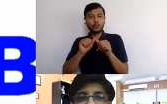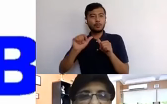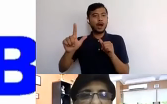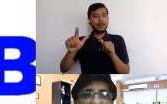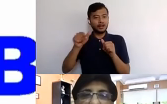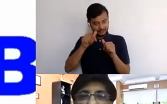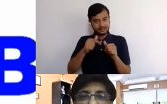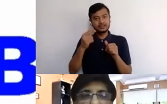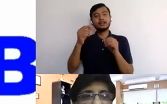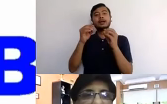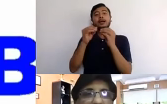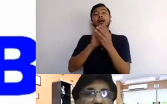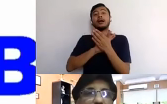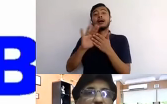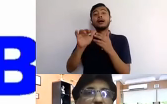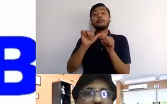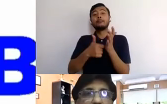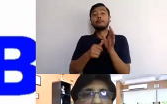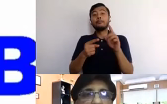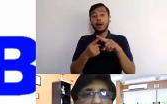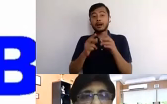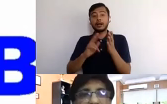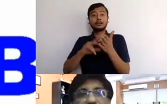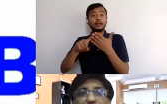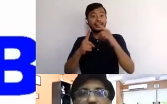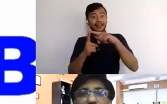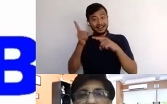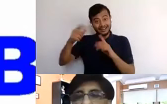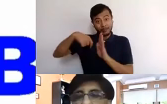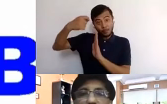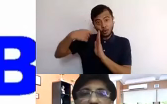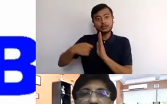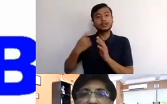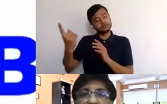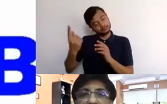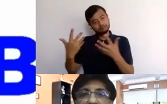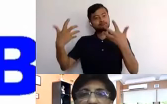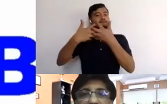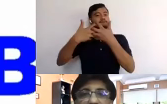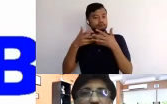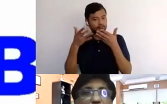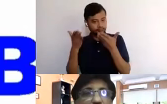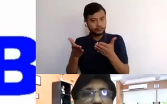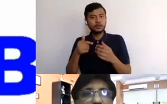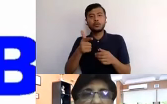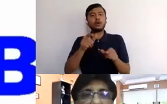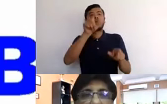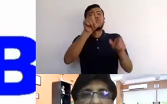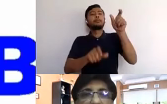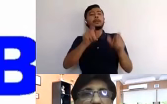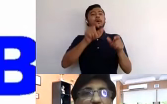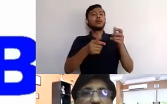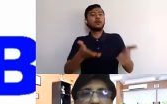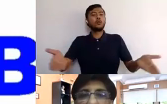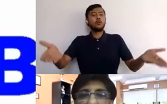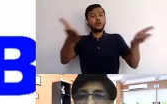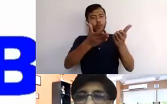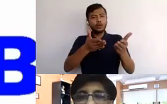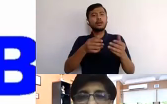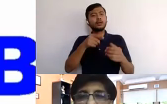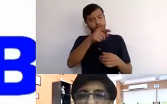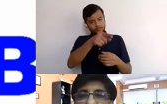service delivery model. The CSC is an organization to deliver citizen services, as given by the government of